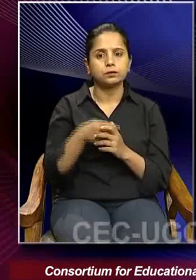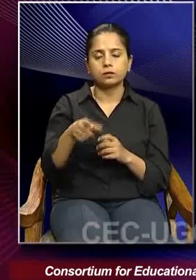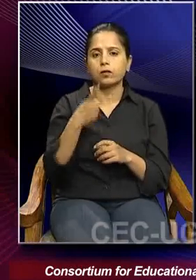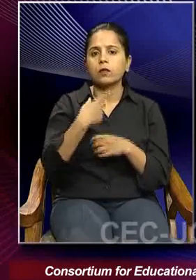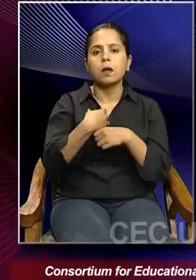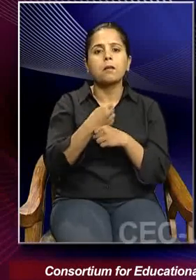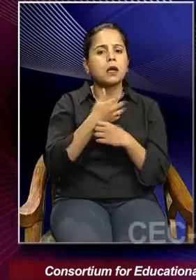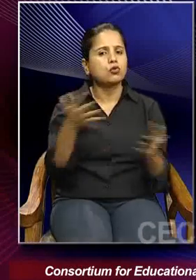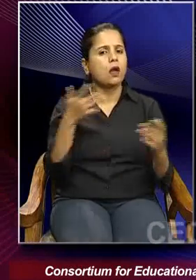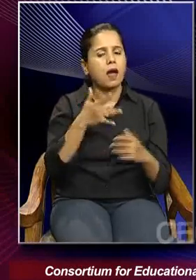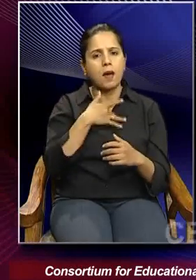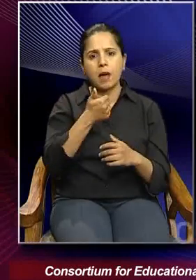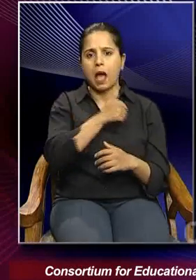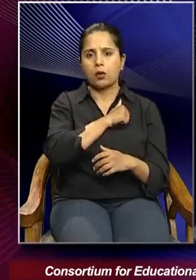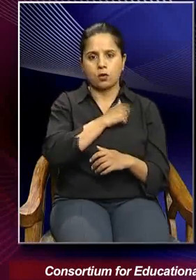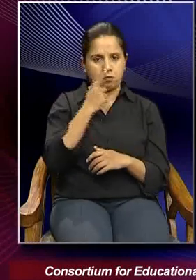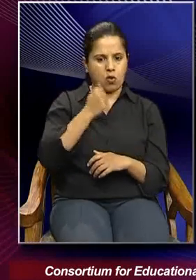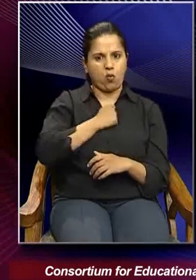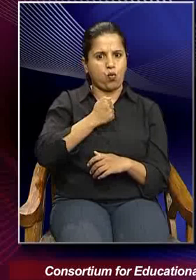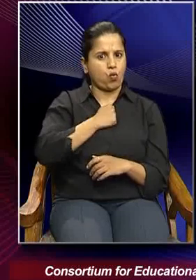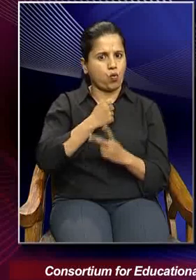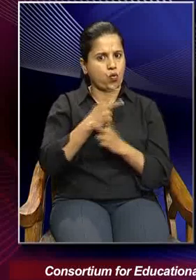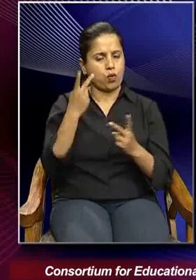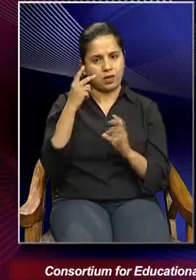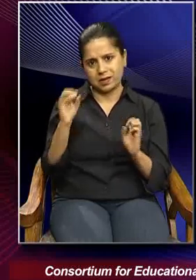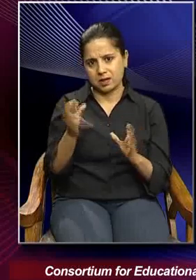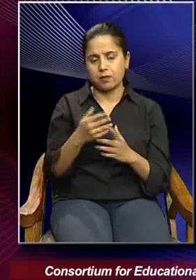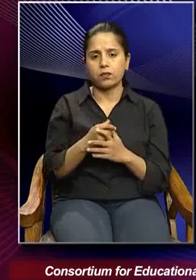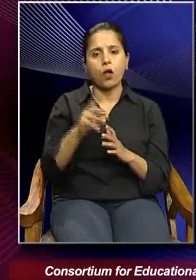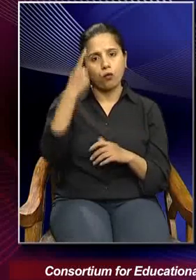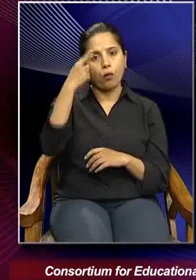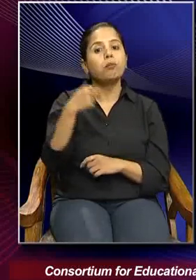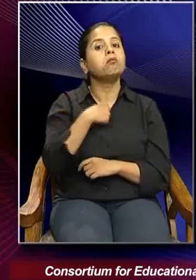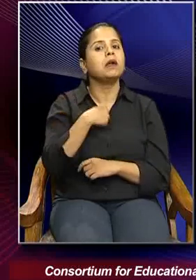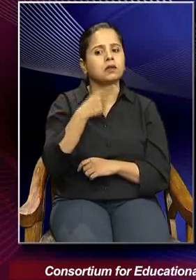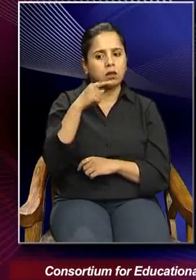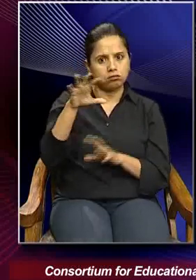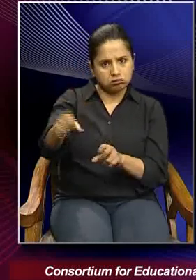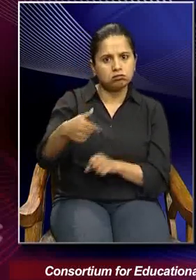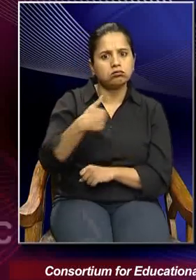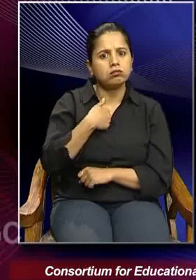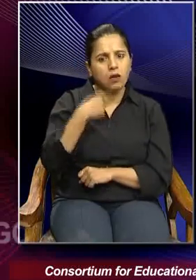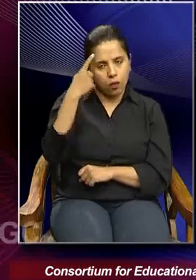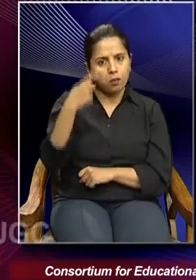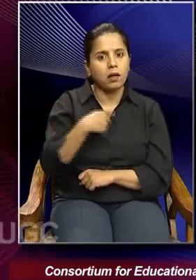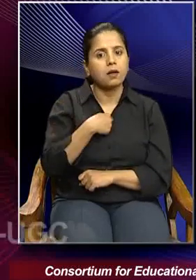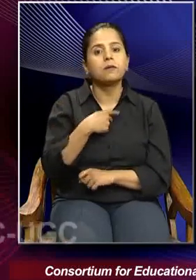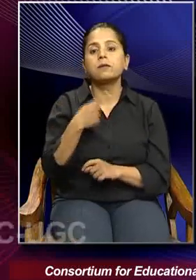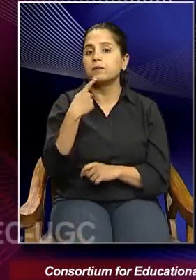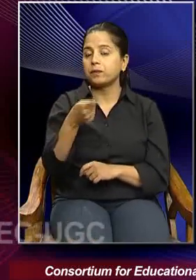generates this attitude of mine or something for me, and this, they are saying,